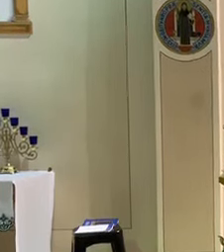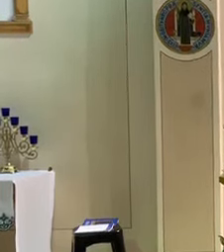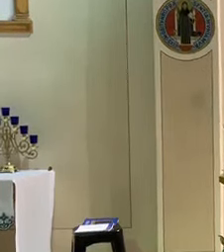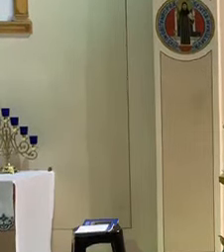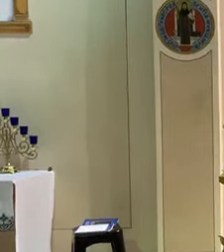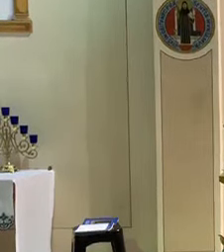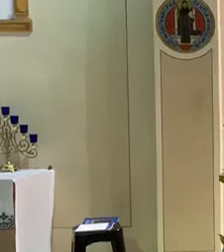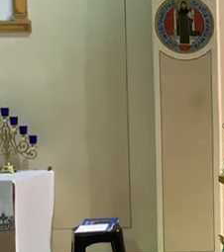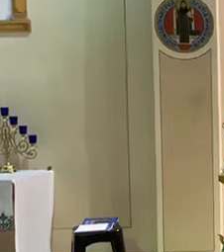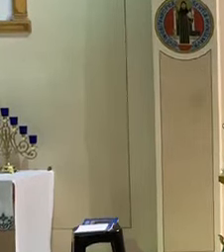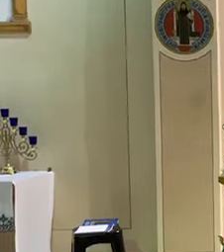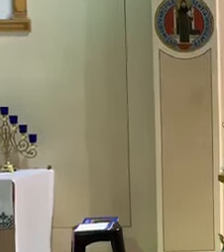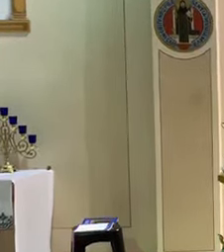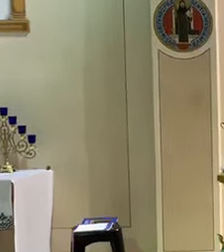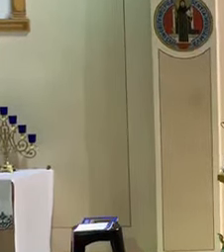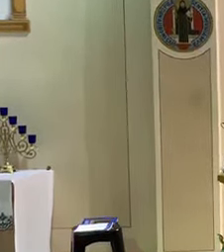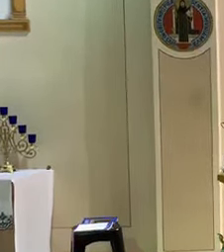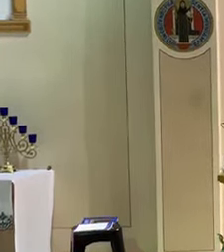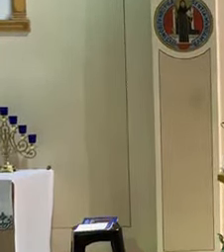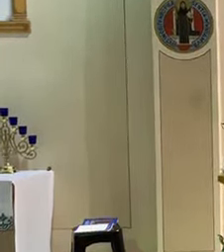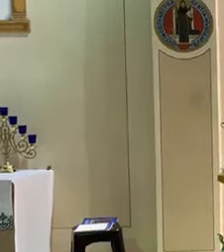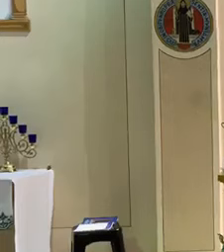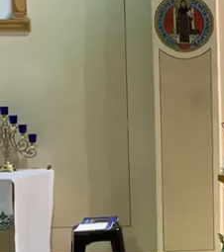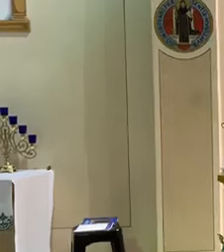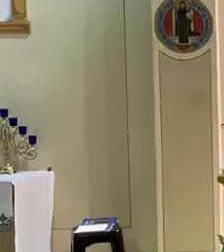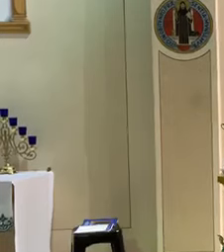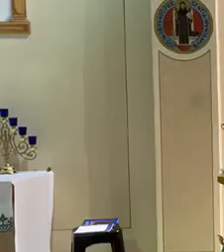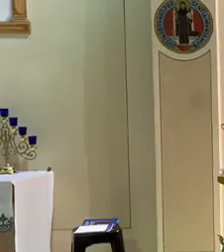grant us your salvation.